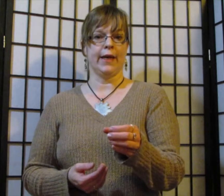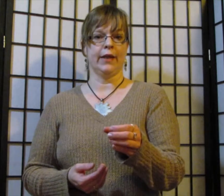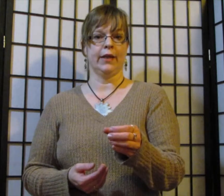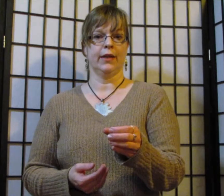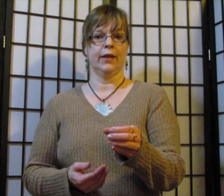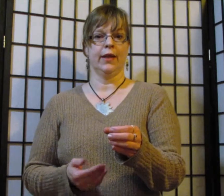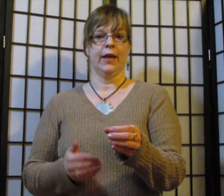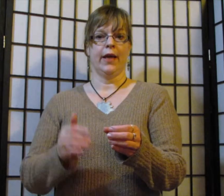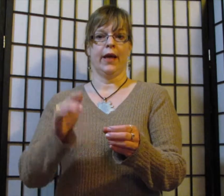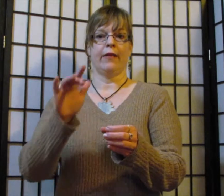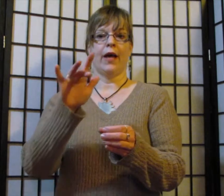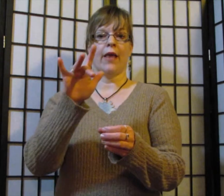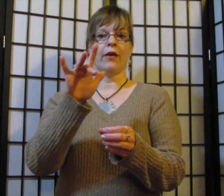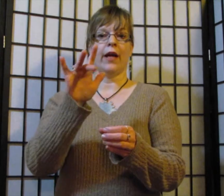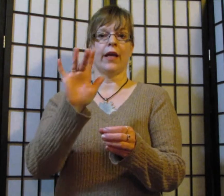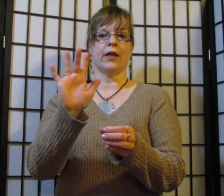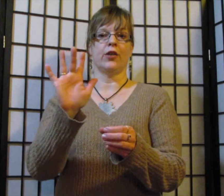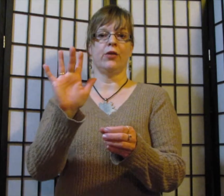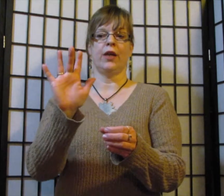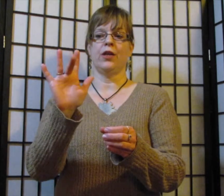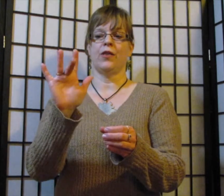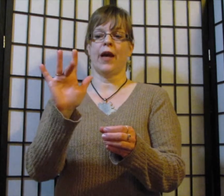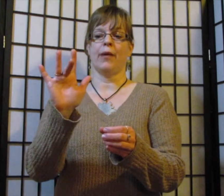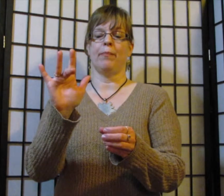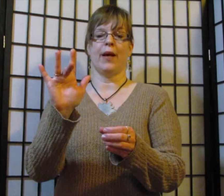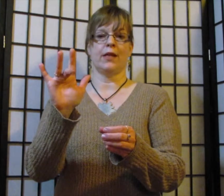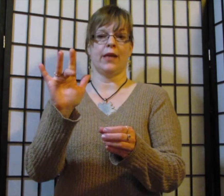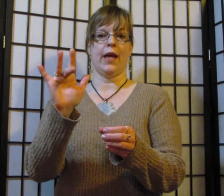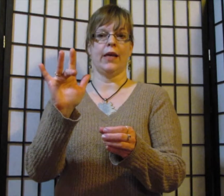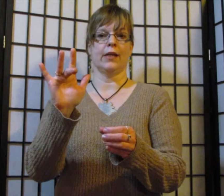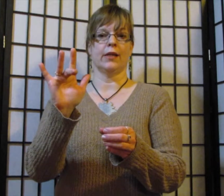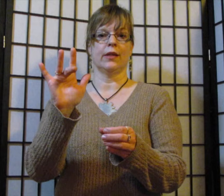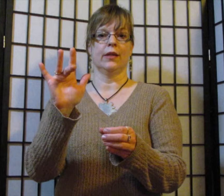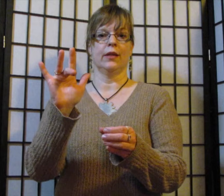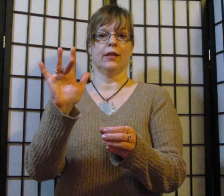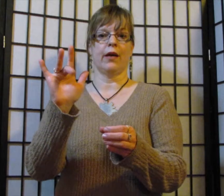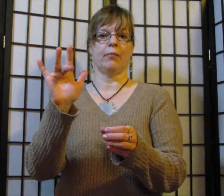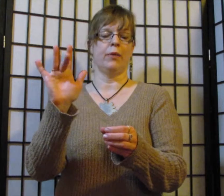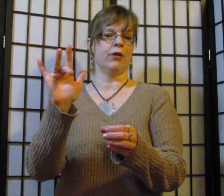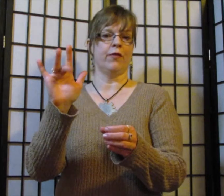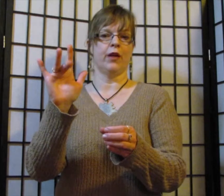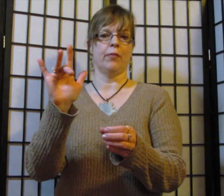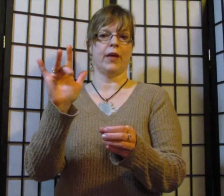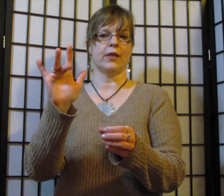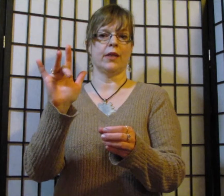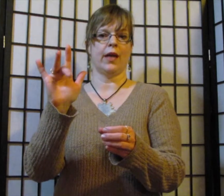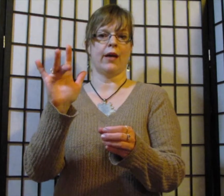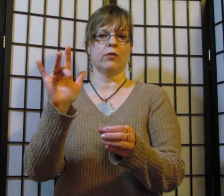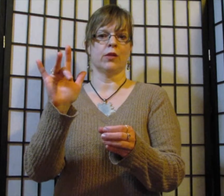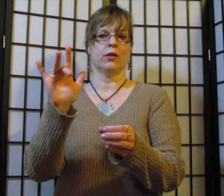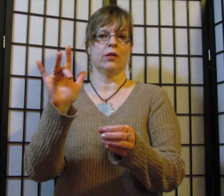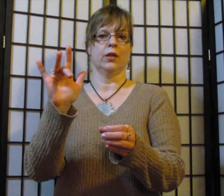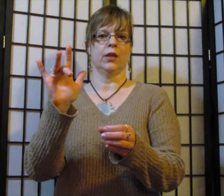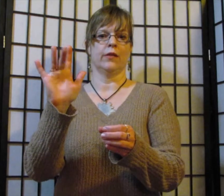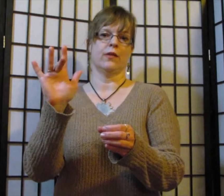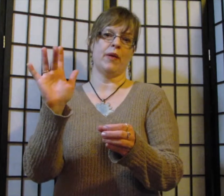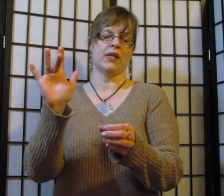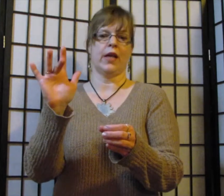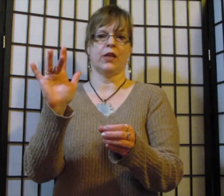can, and the other hand you need that bent 8, that middle finger bent out. It's the bent 8